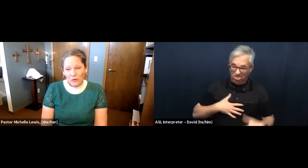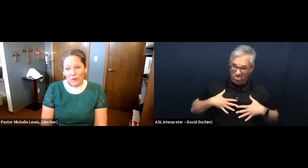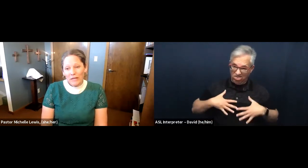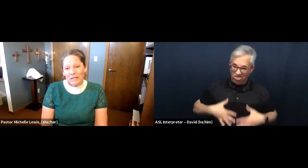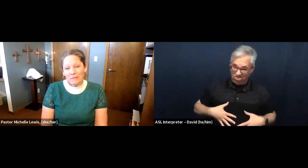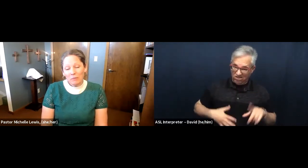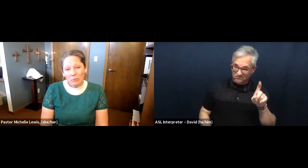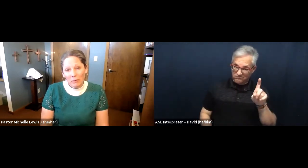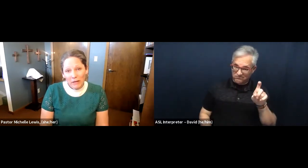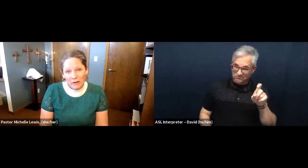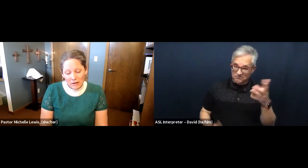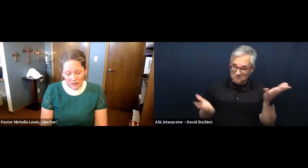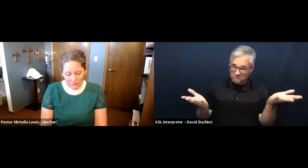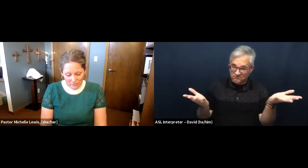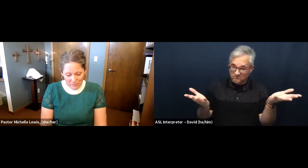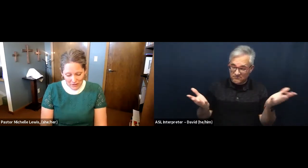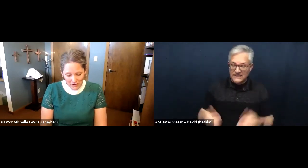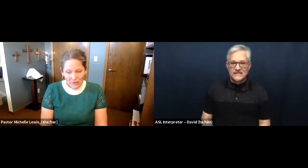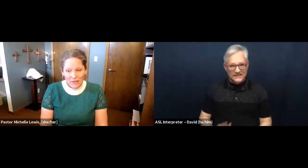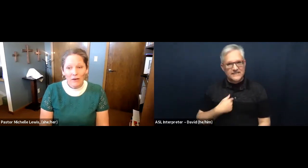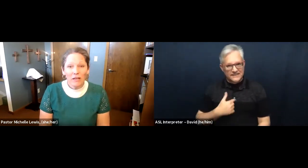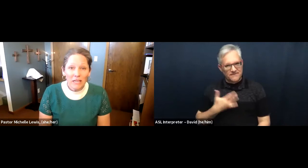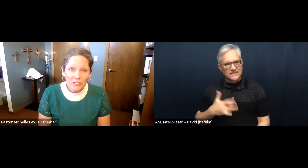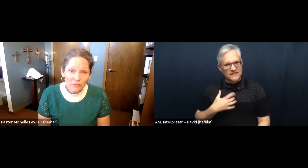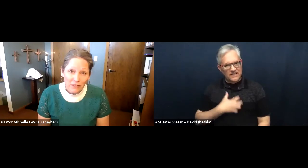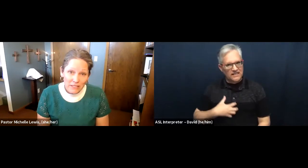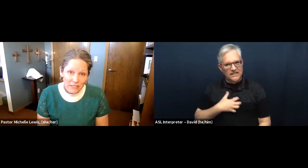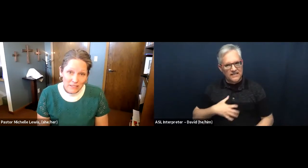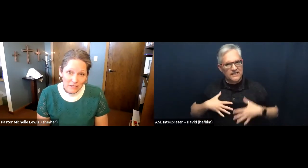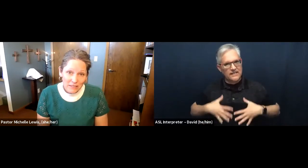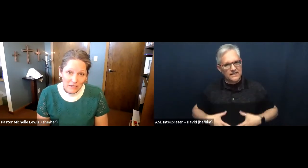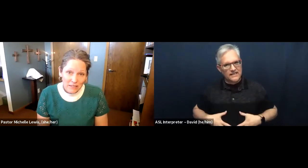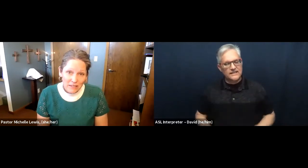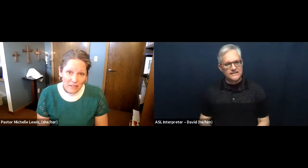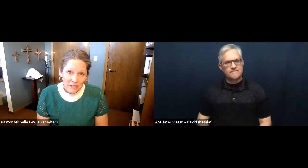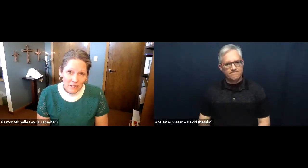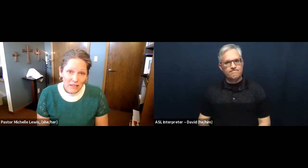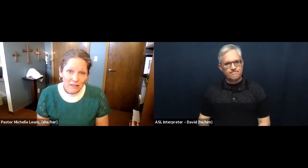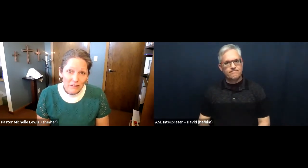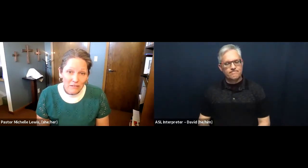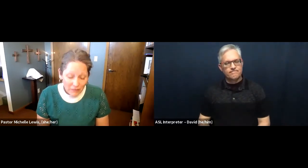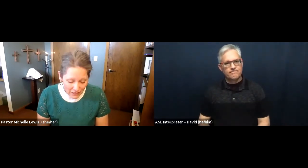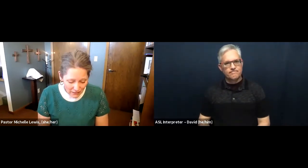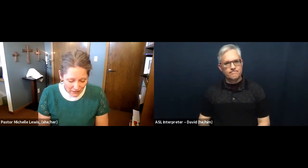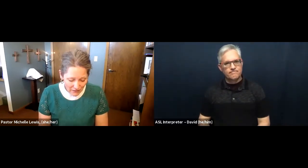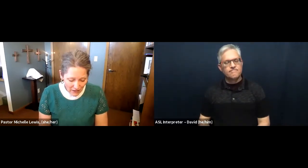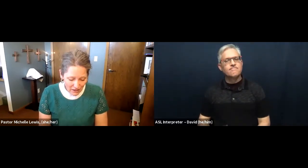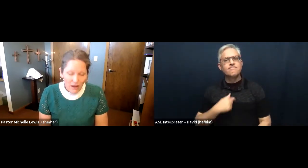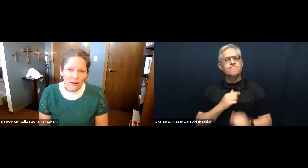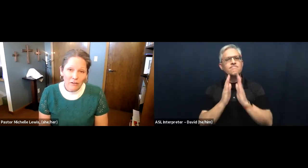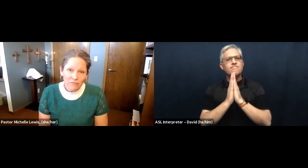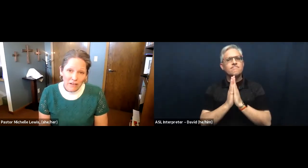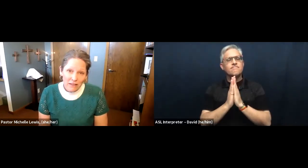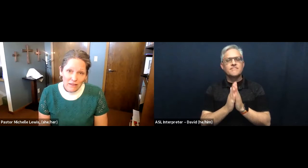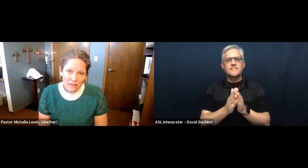And so it is my prayer that each of us can lean